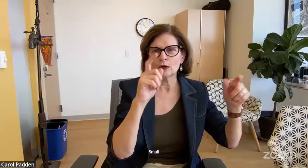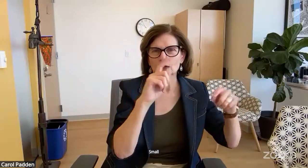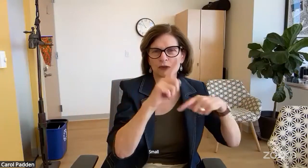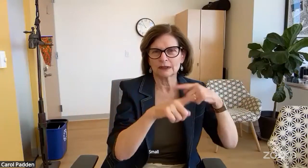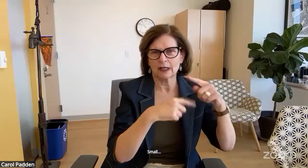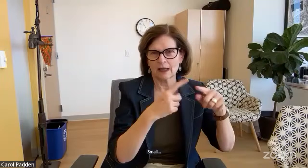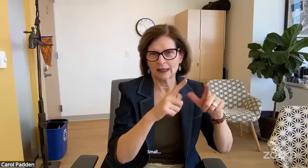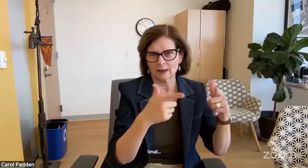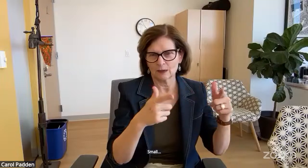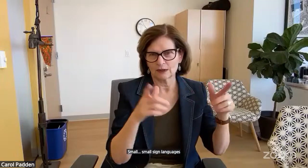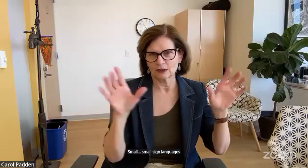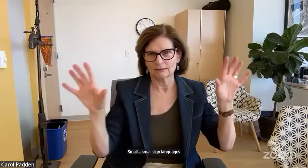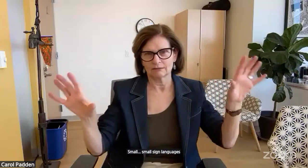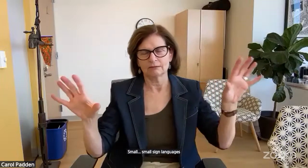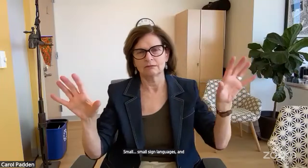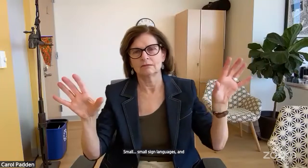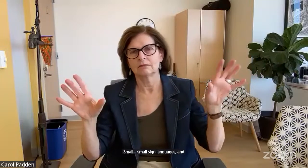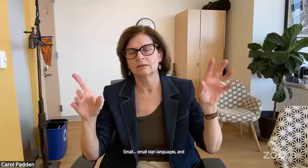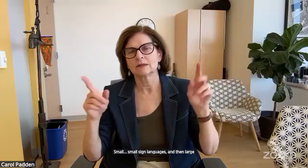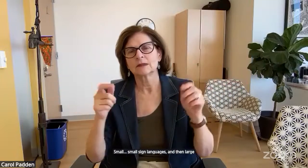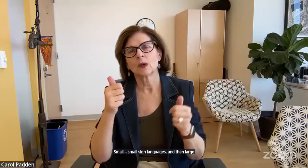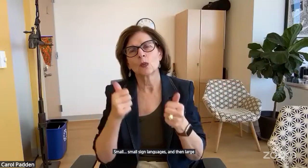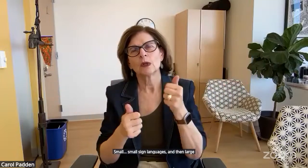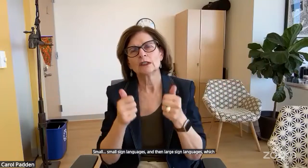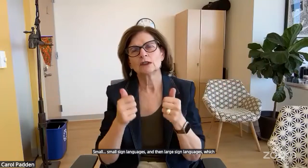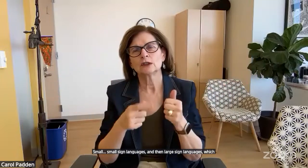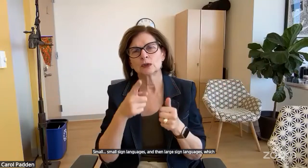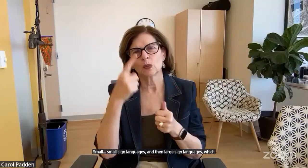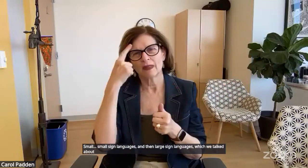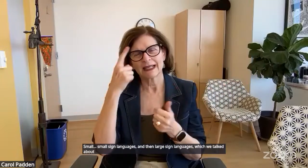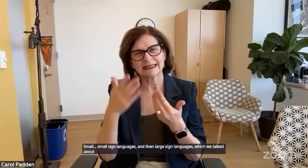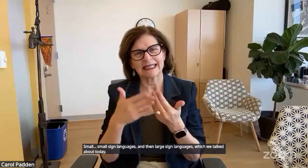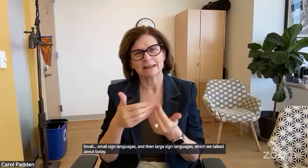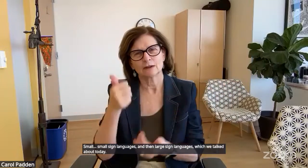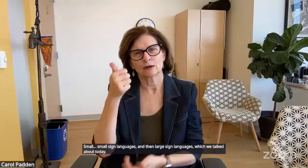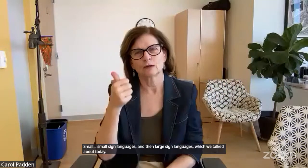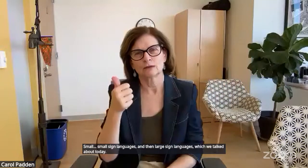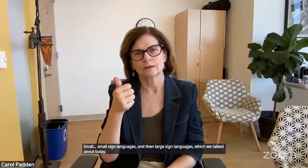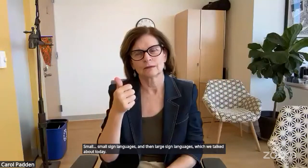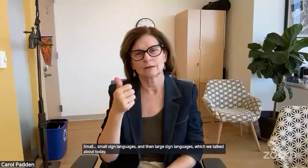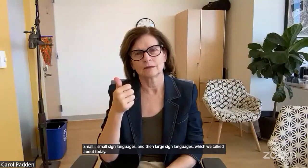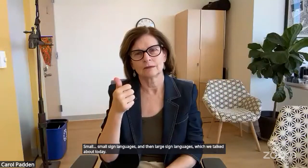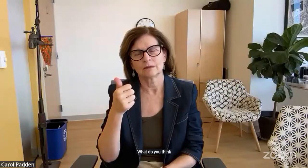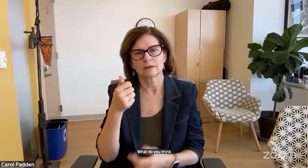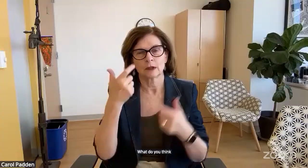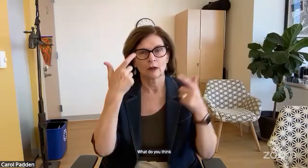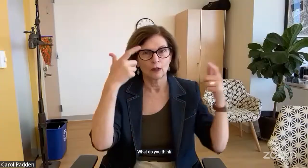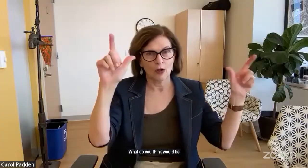Small sign languages and then large sign languages, which we talked about today. What do you think would be easier